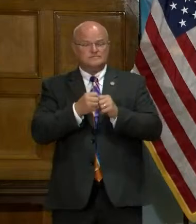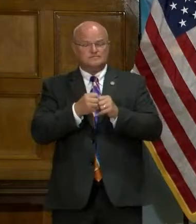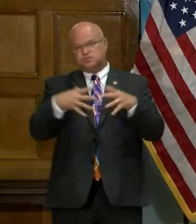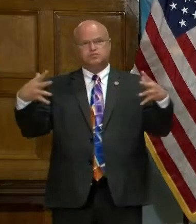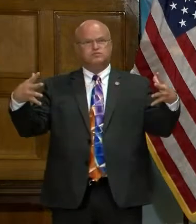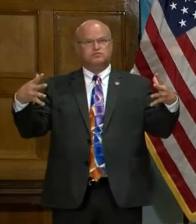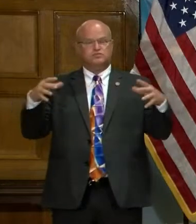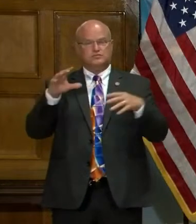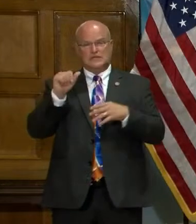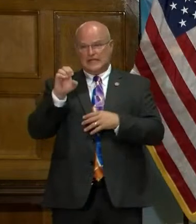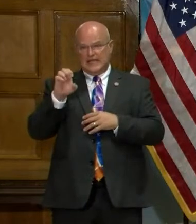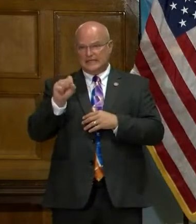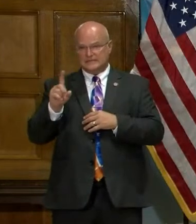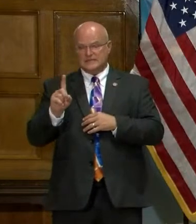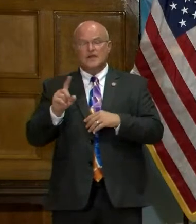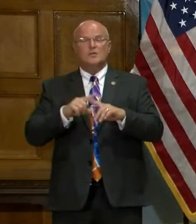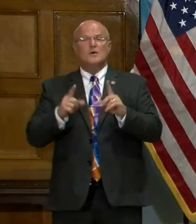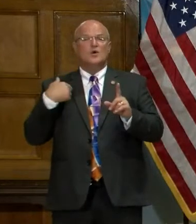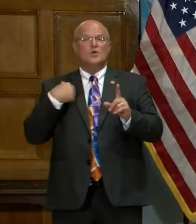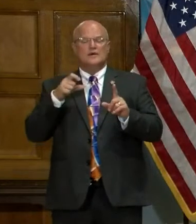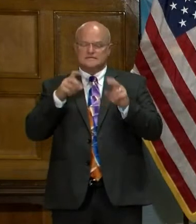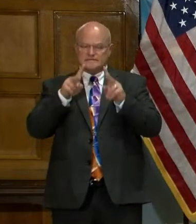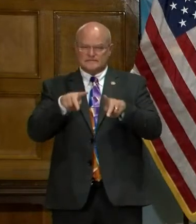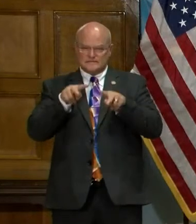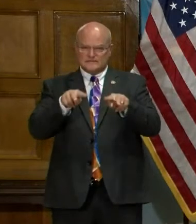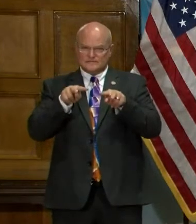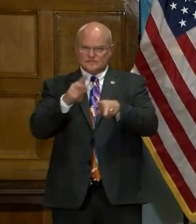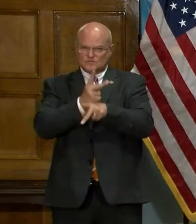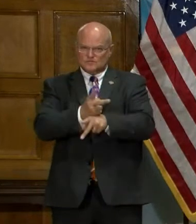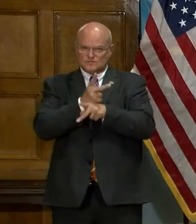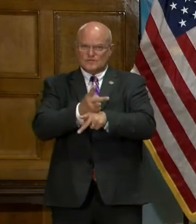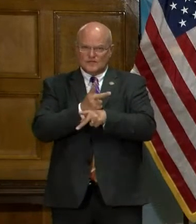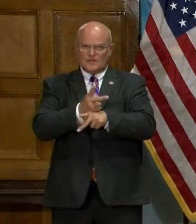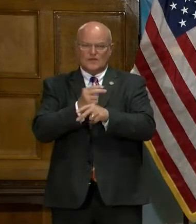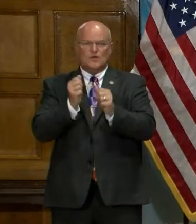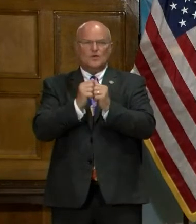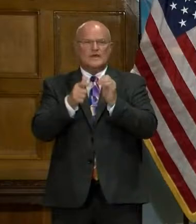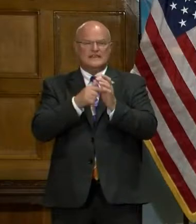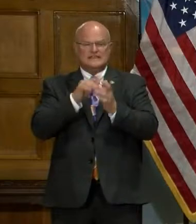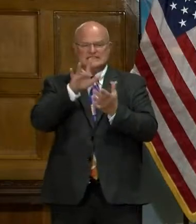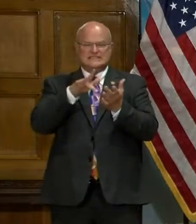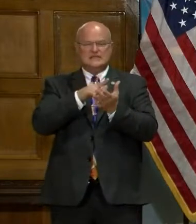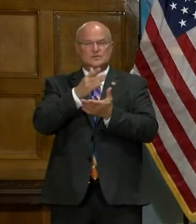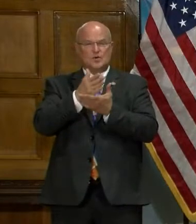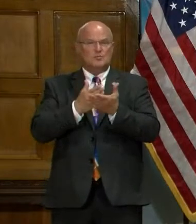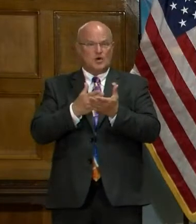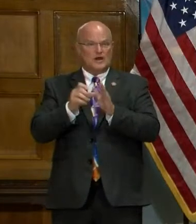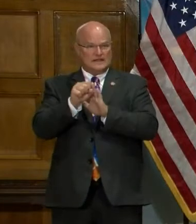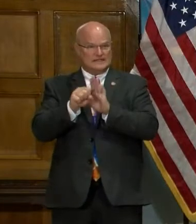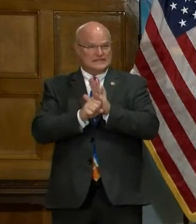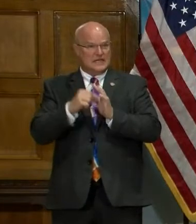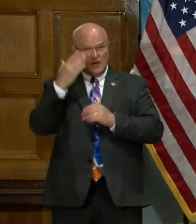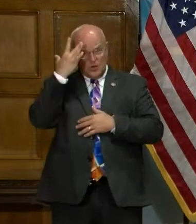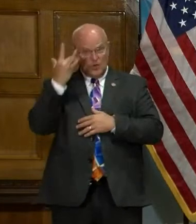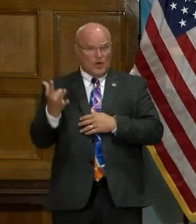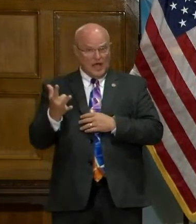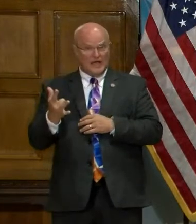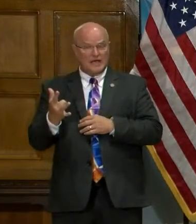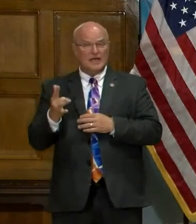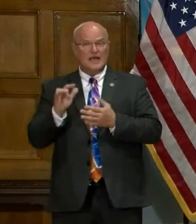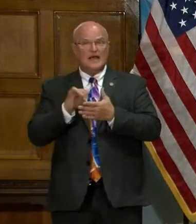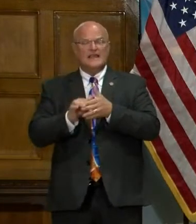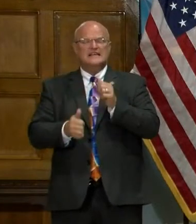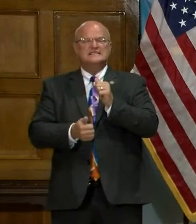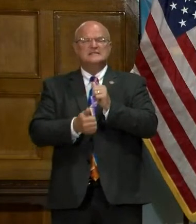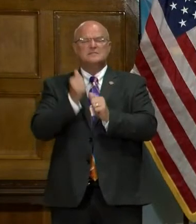explosive increase in cases, we're going to have to be very vigilant in this central part of the state, because that's our